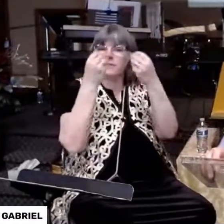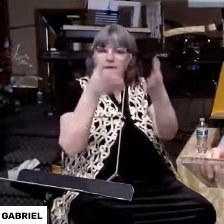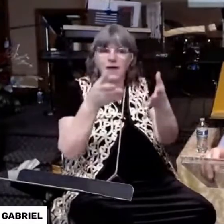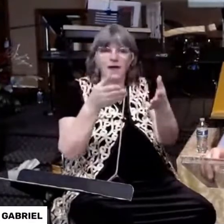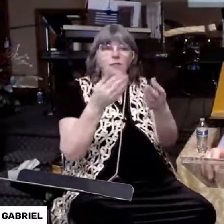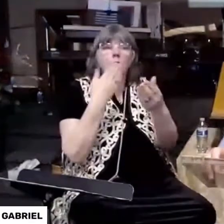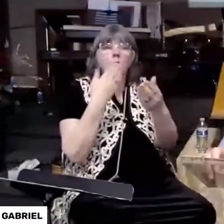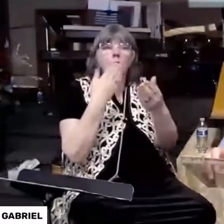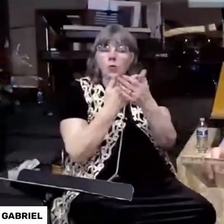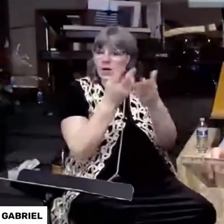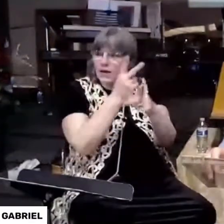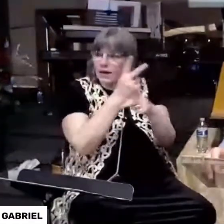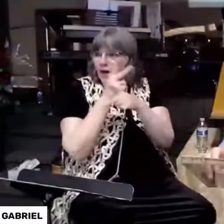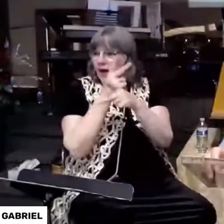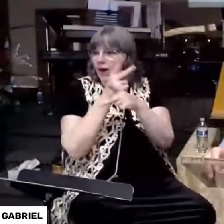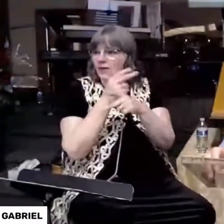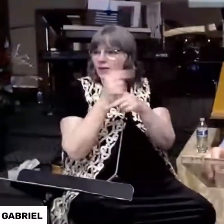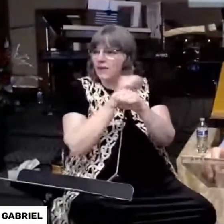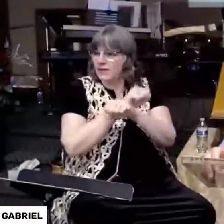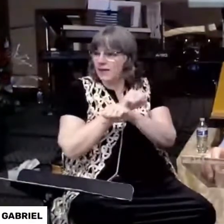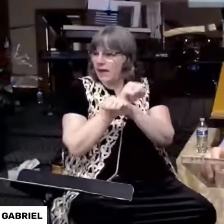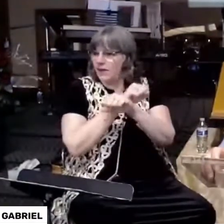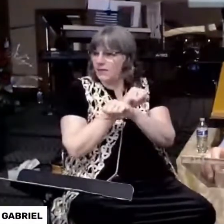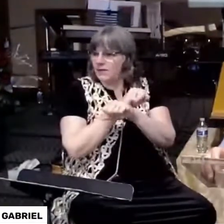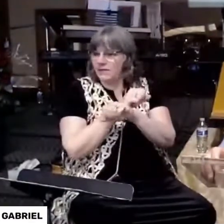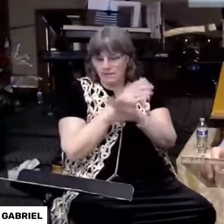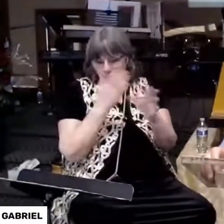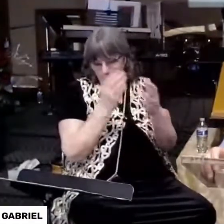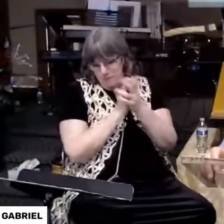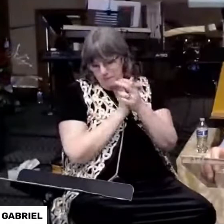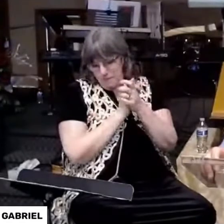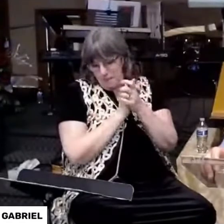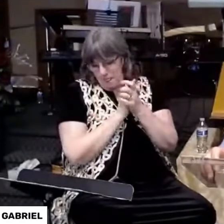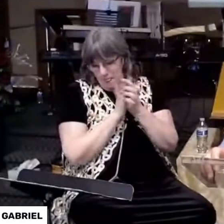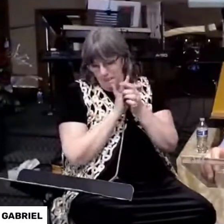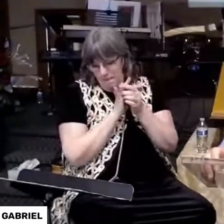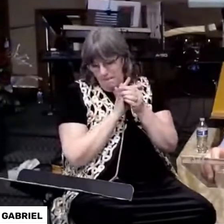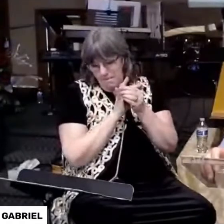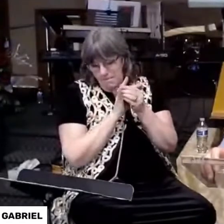medical care, and not be sold separately if they had family.